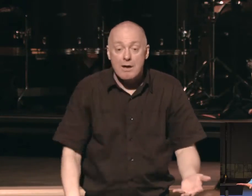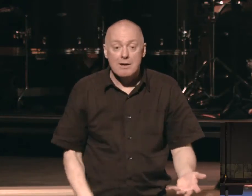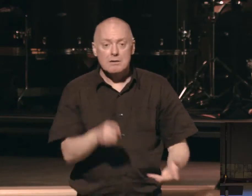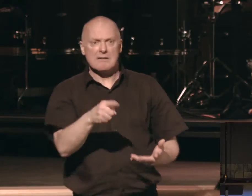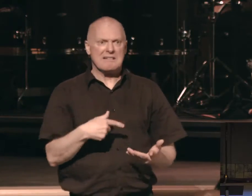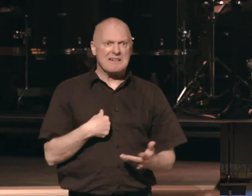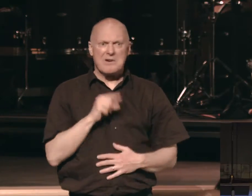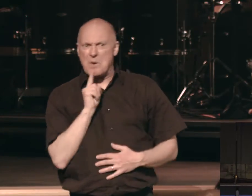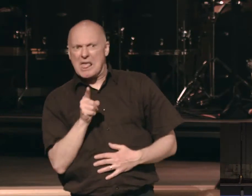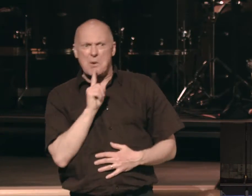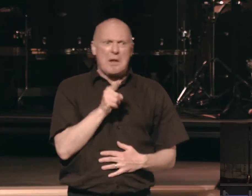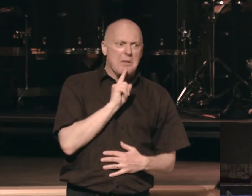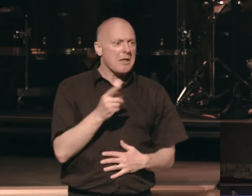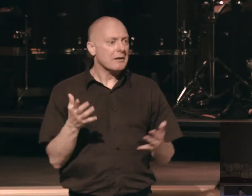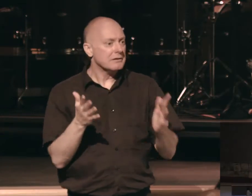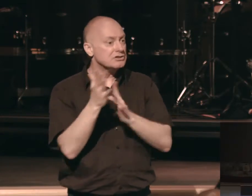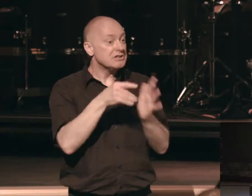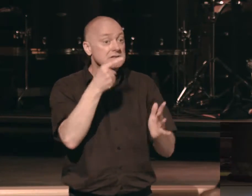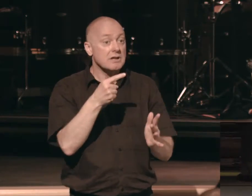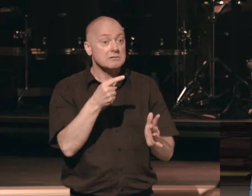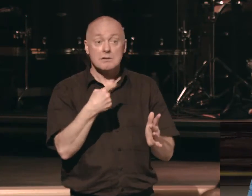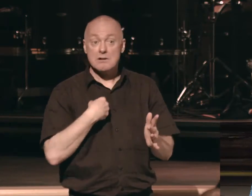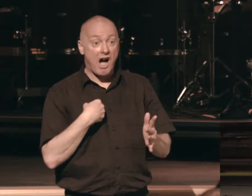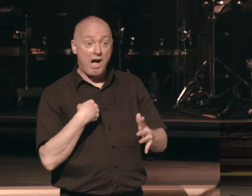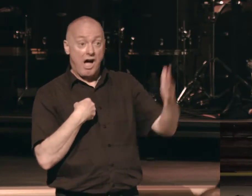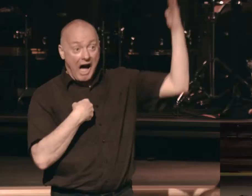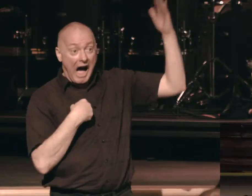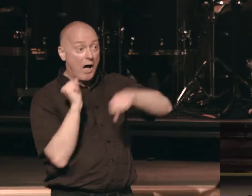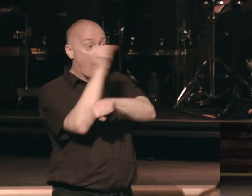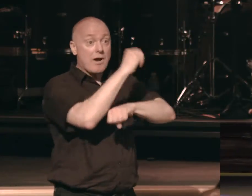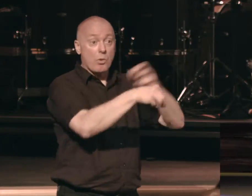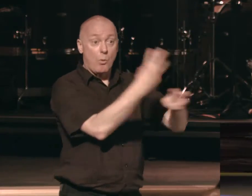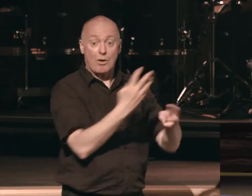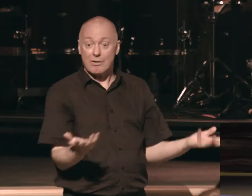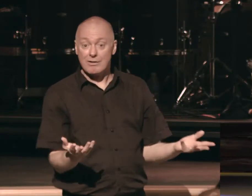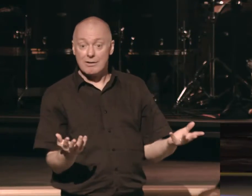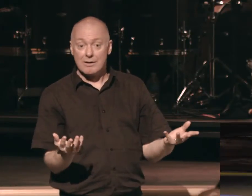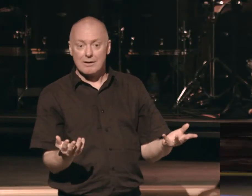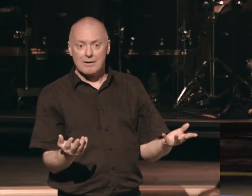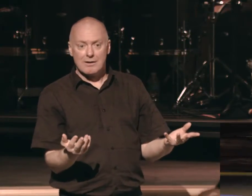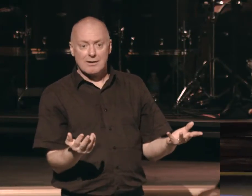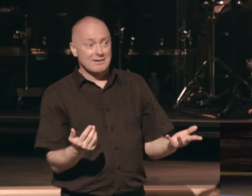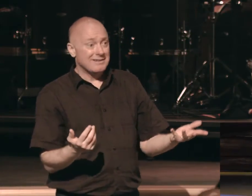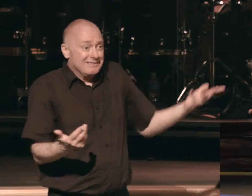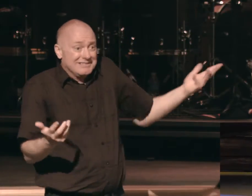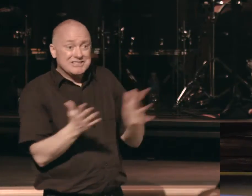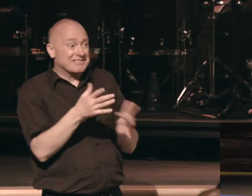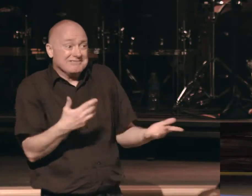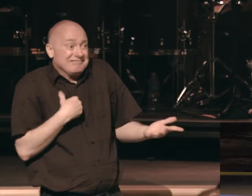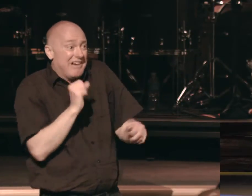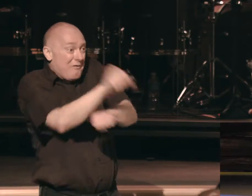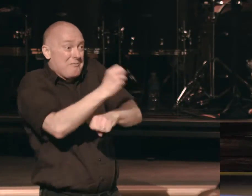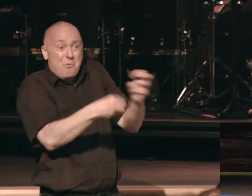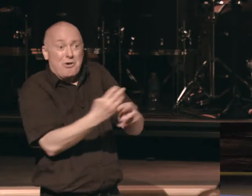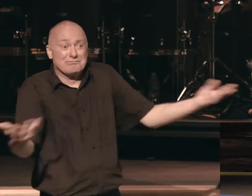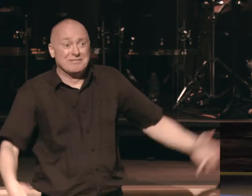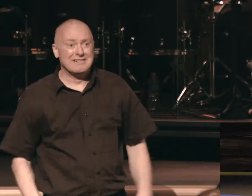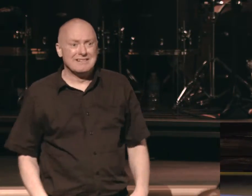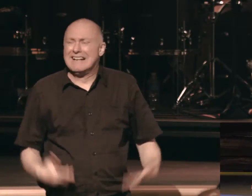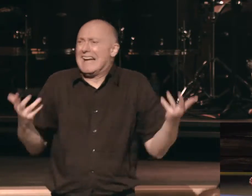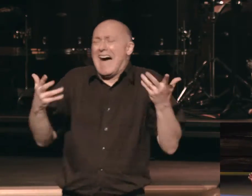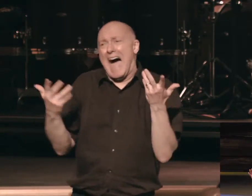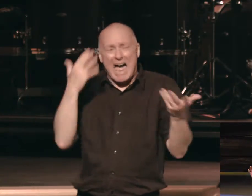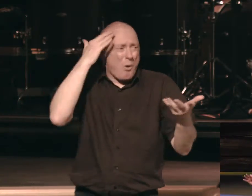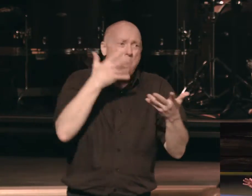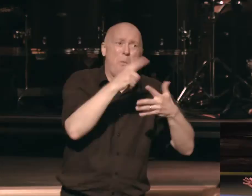really? I'm like, really? Why? Because Jesus says, I have overcome the world. But the world's so scary. Jesus is like, I've overcome the world. Right? Yeah, but I don't know what's going to